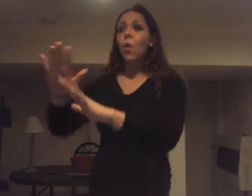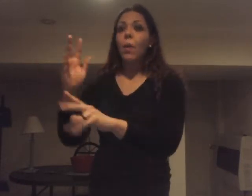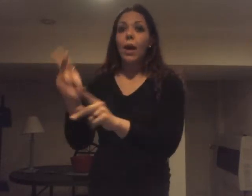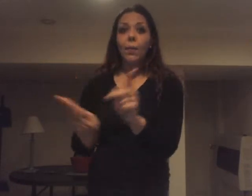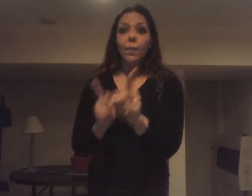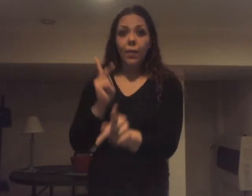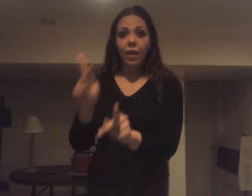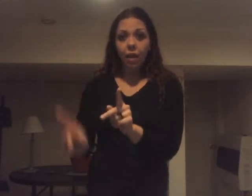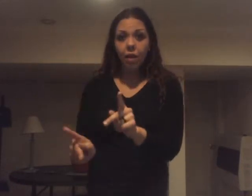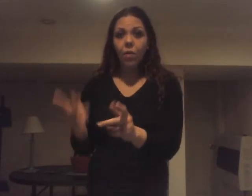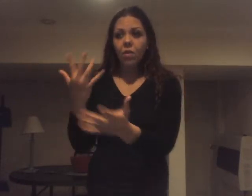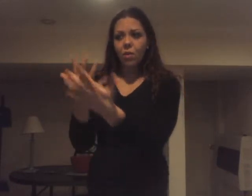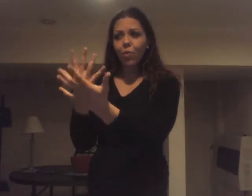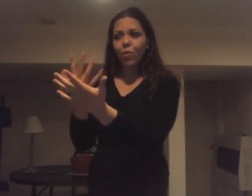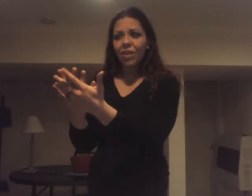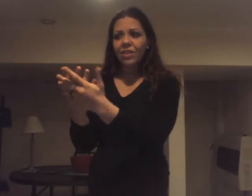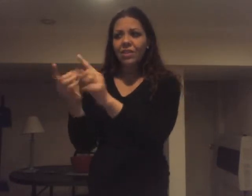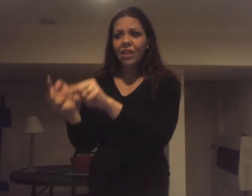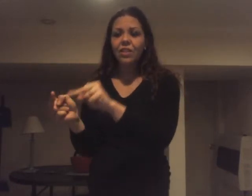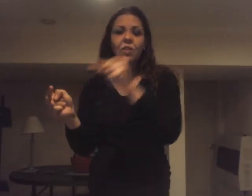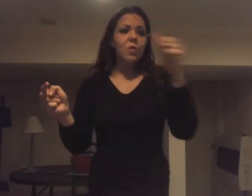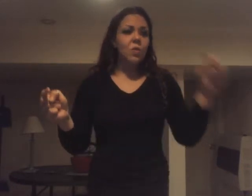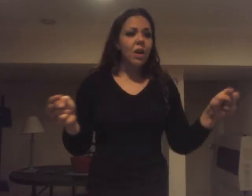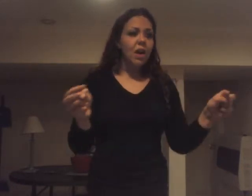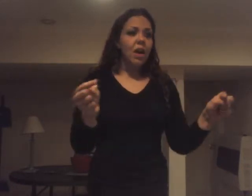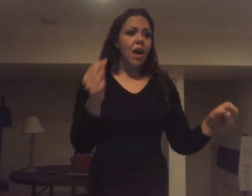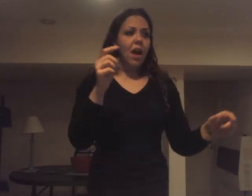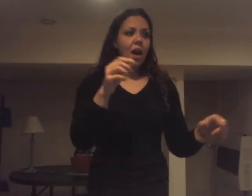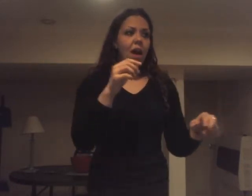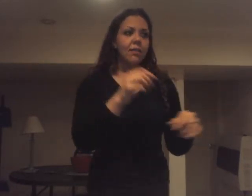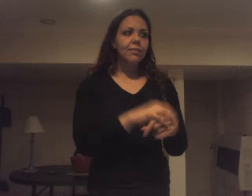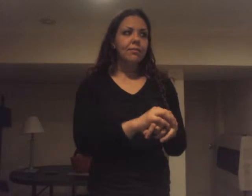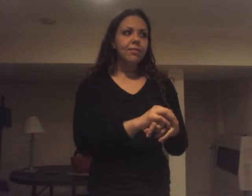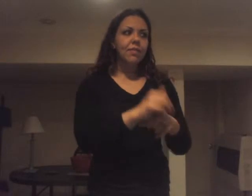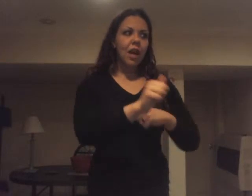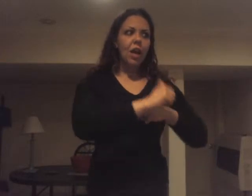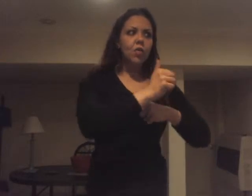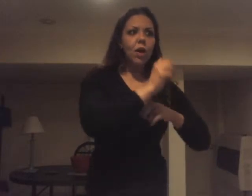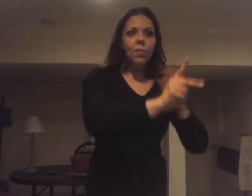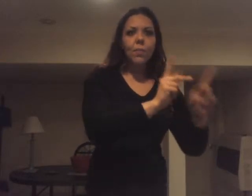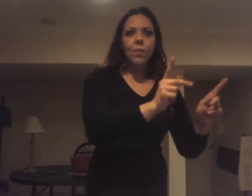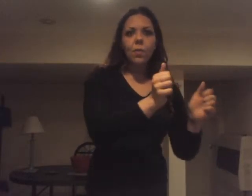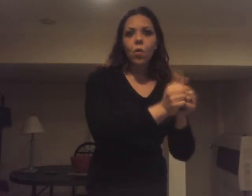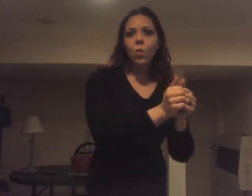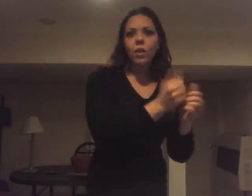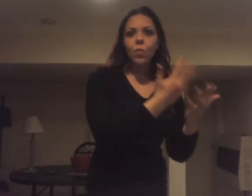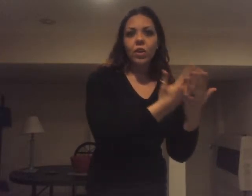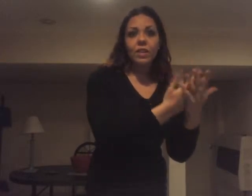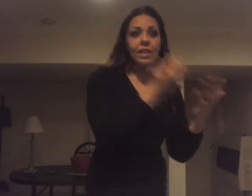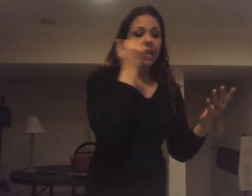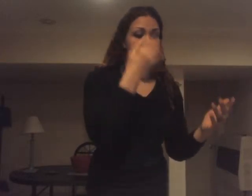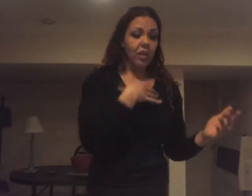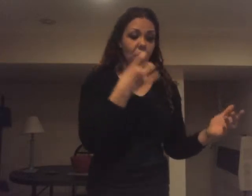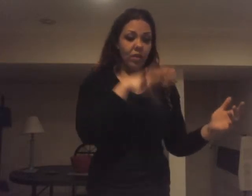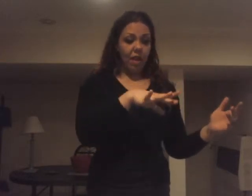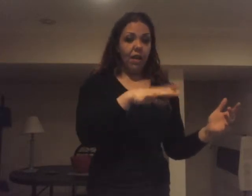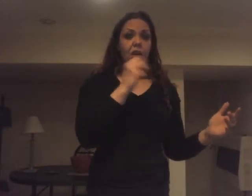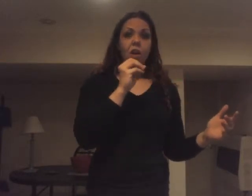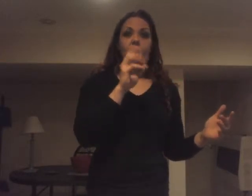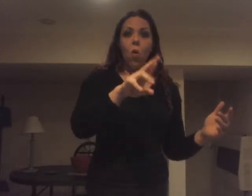to threatening them with prison if they don't like the idea or pronounce against